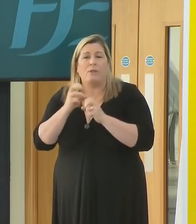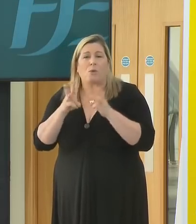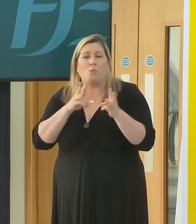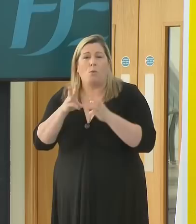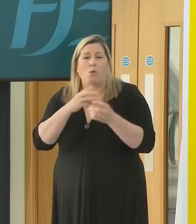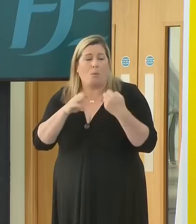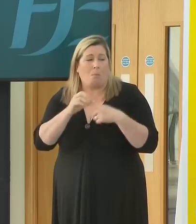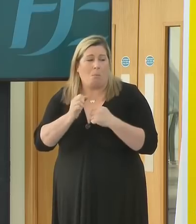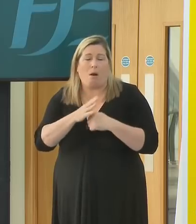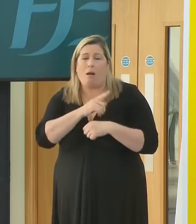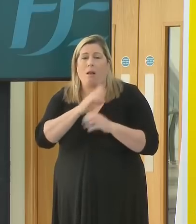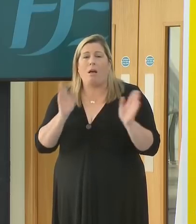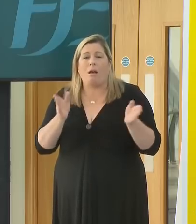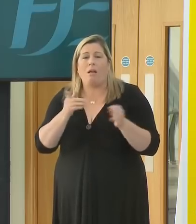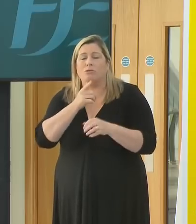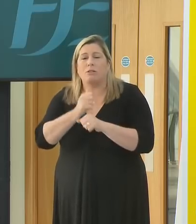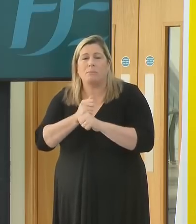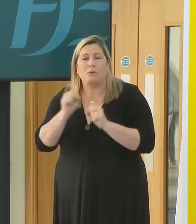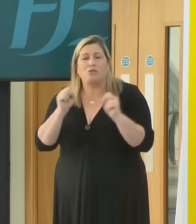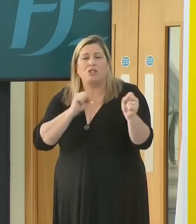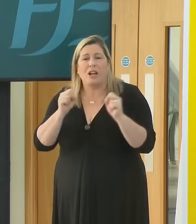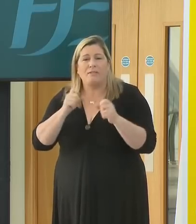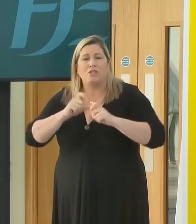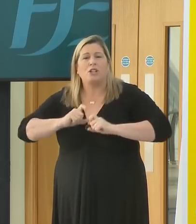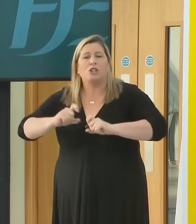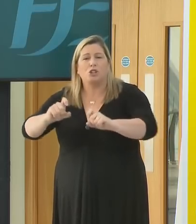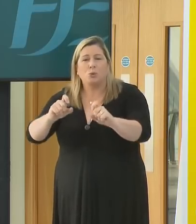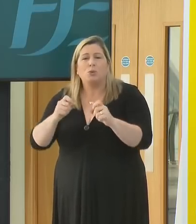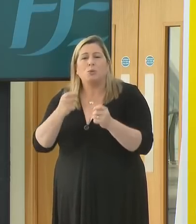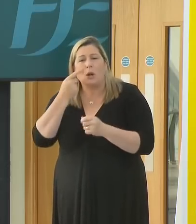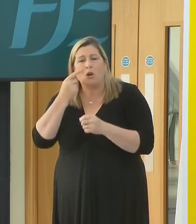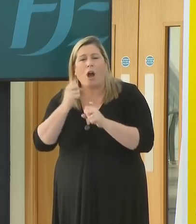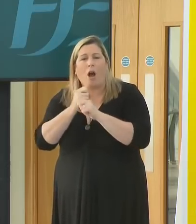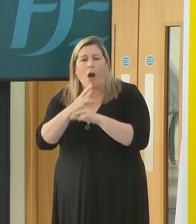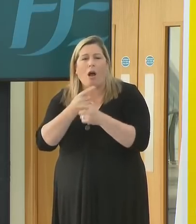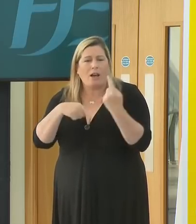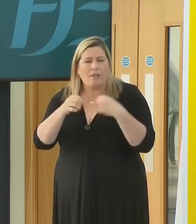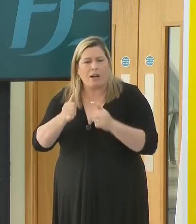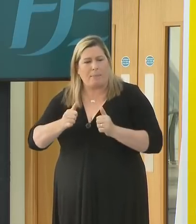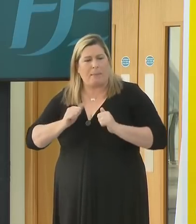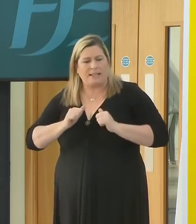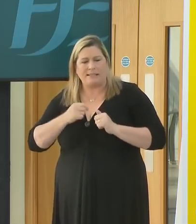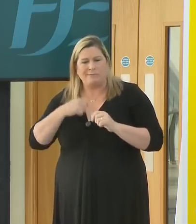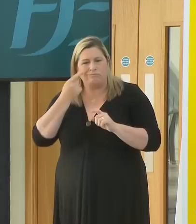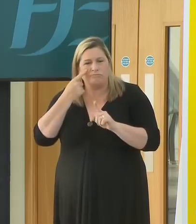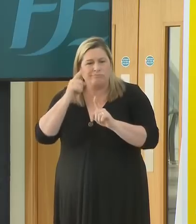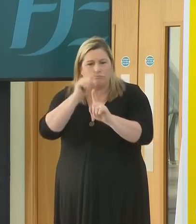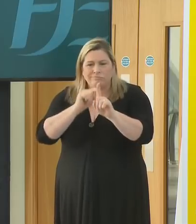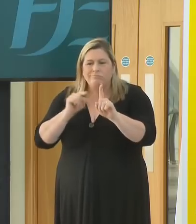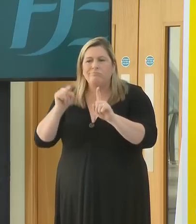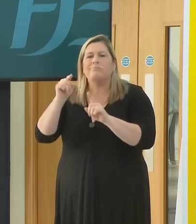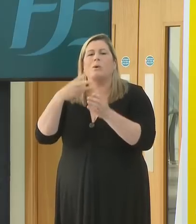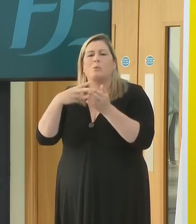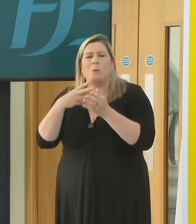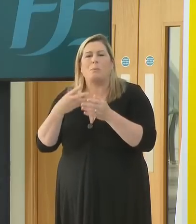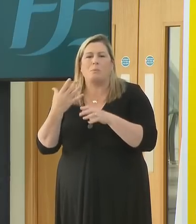referenced there around service continuity and how we can look at all of the capacity that we have available to us as we get back to a level of service